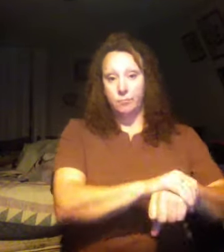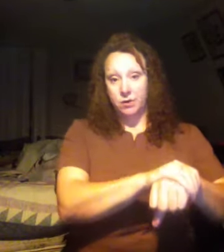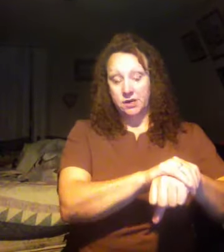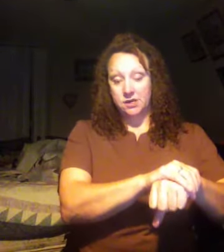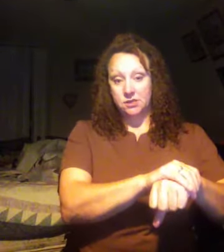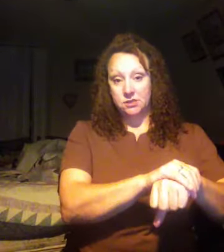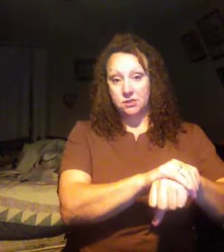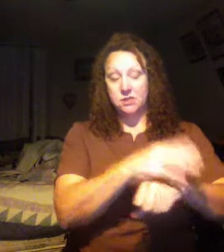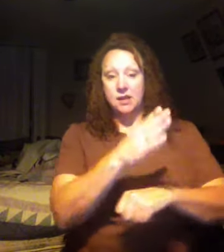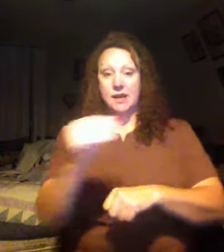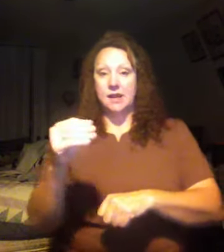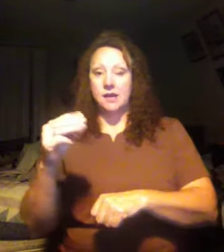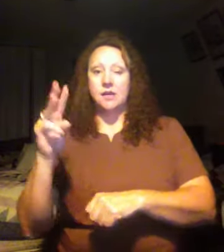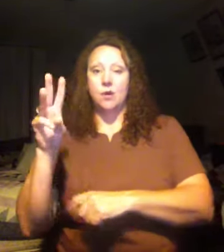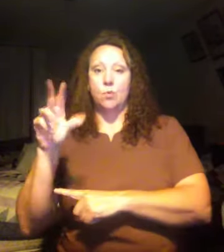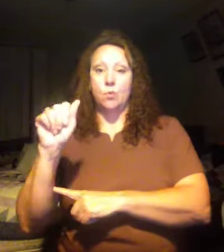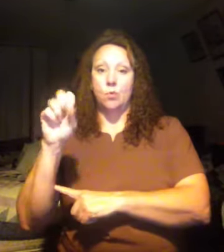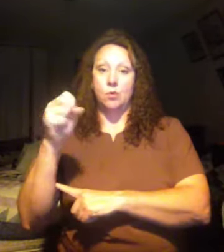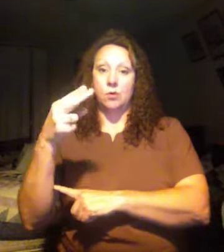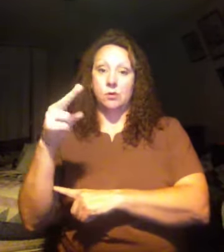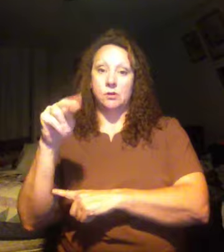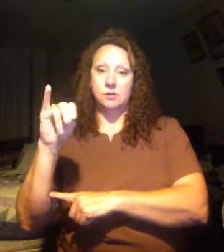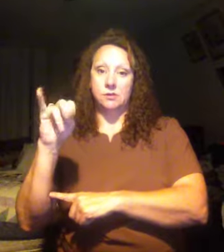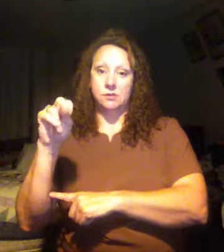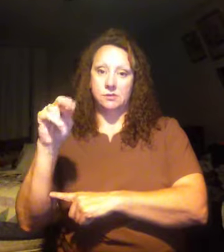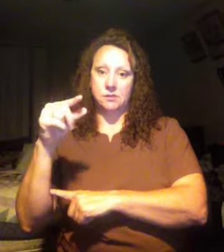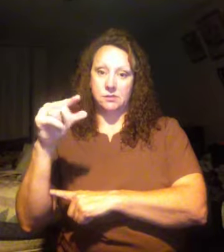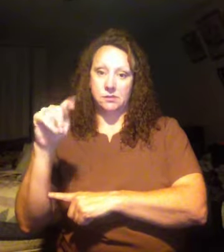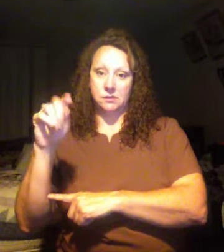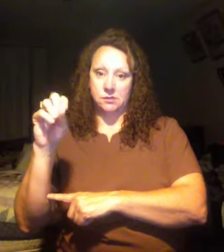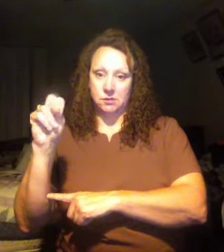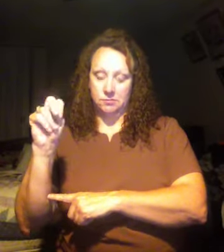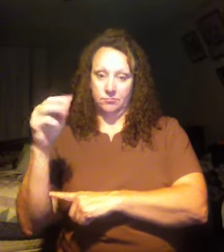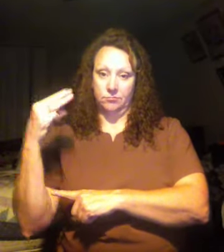2 columns on your paper. Don't have to be long columns.